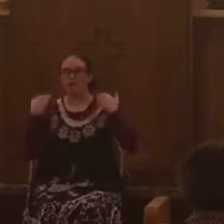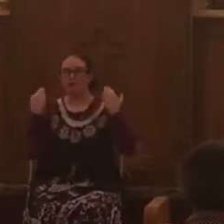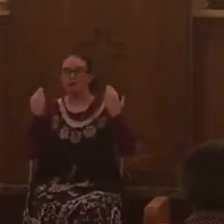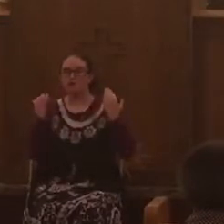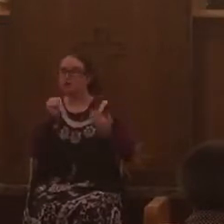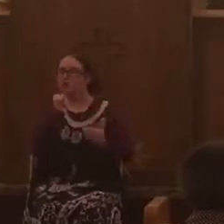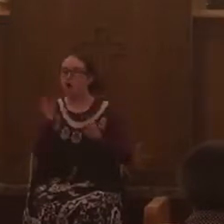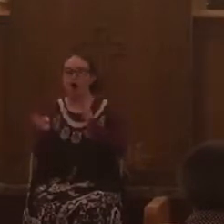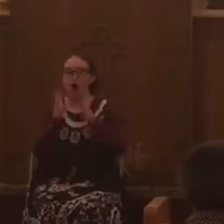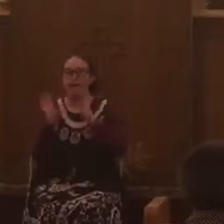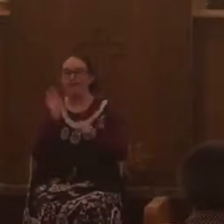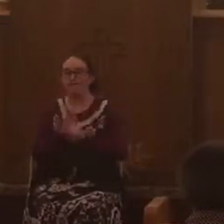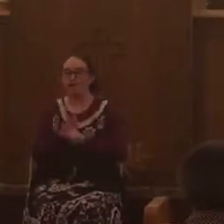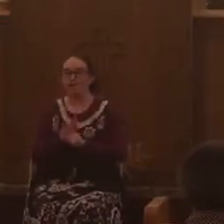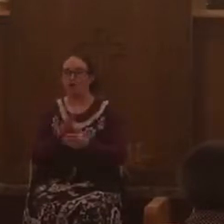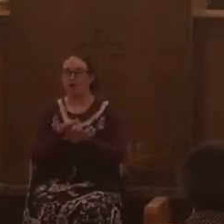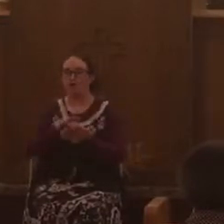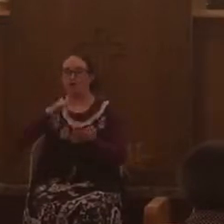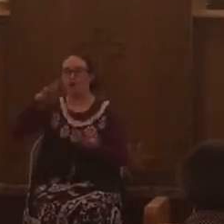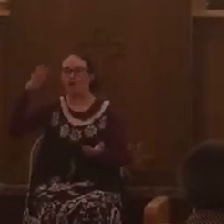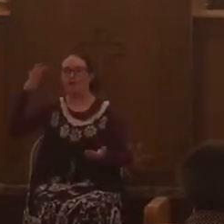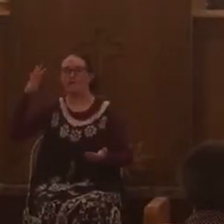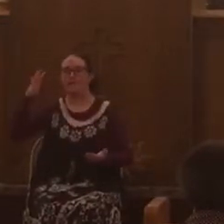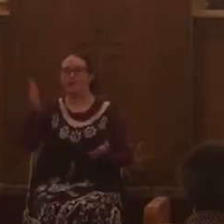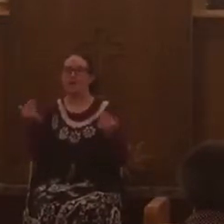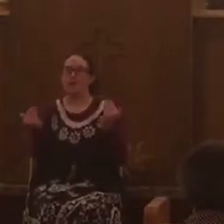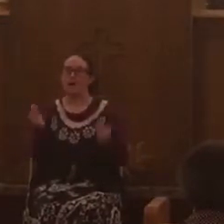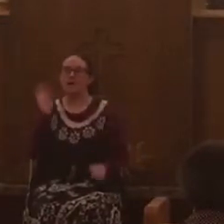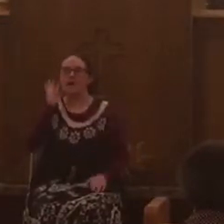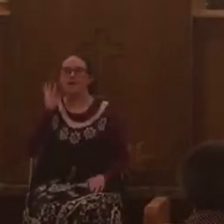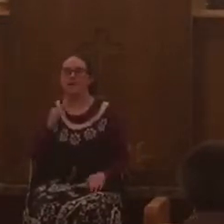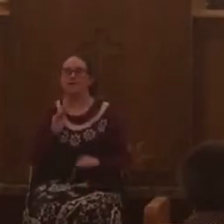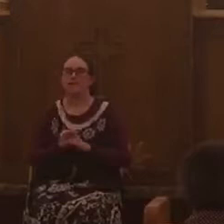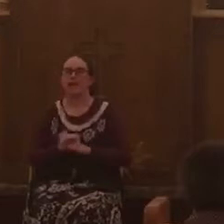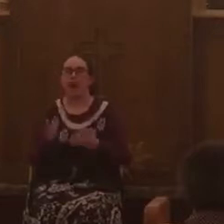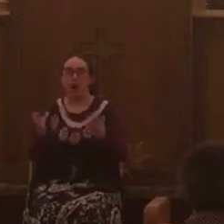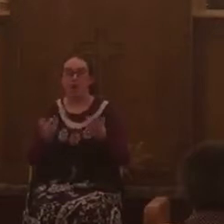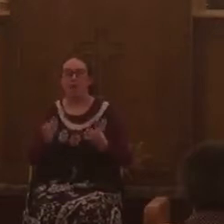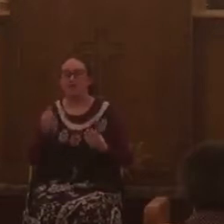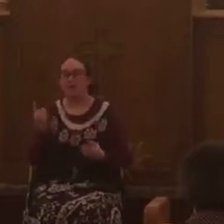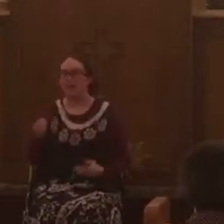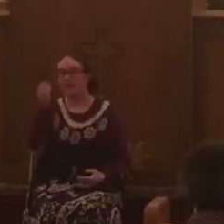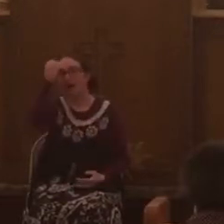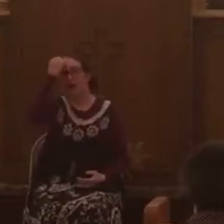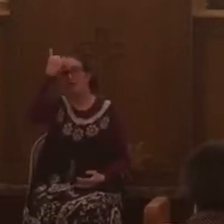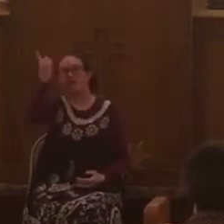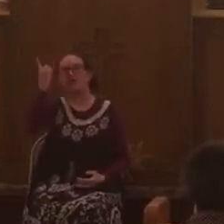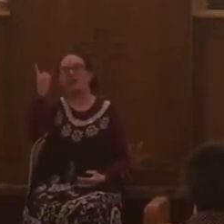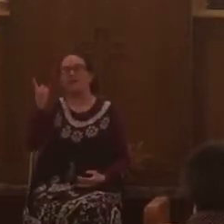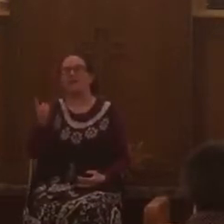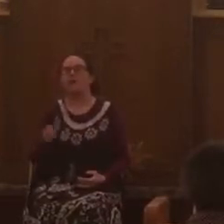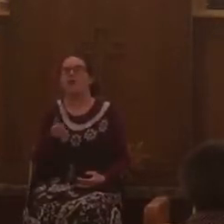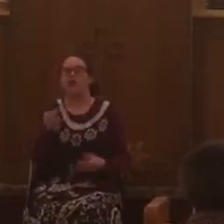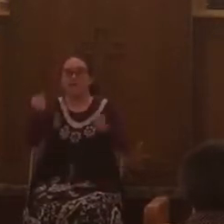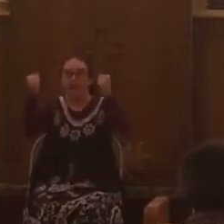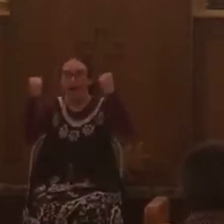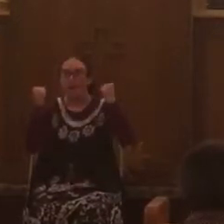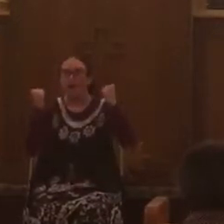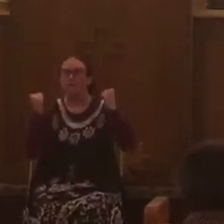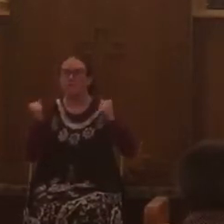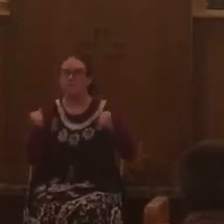has taken a life that was in sin, and it has changed you. It has replaced all the